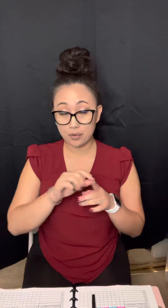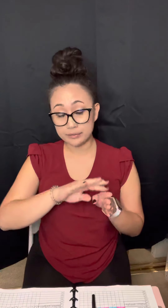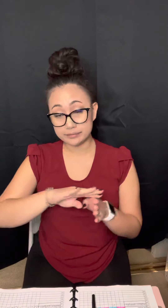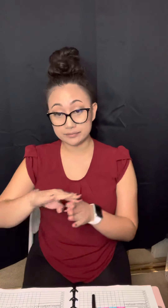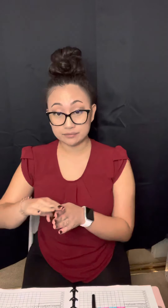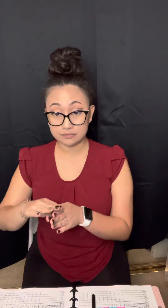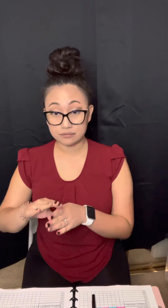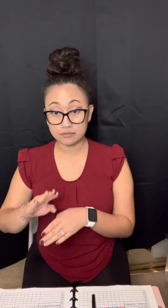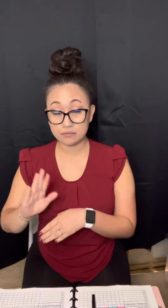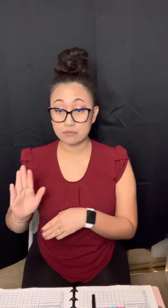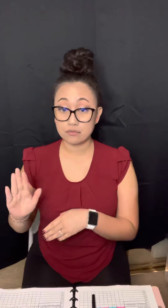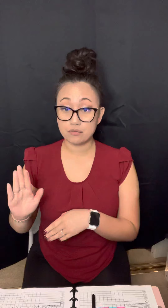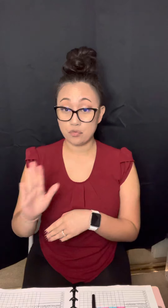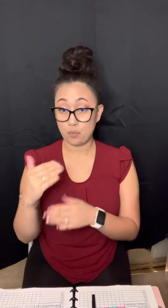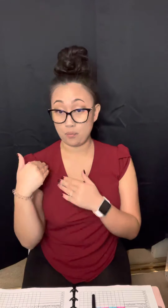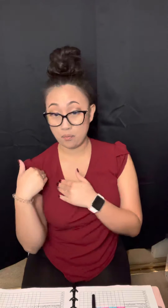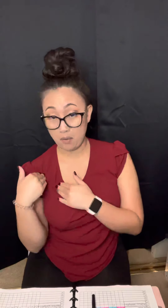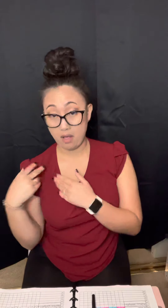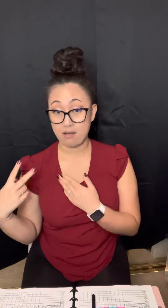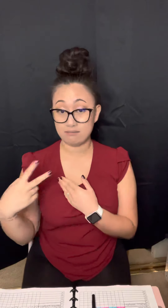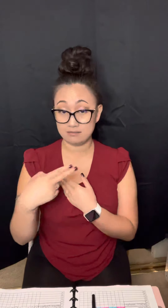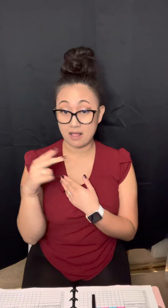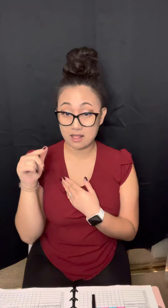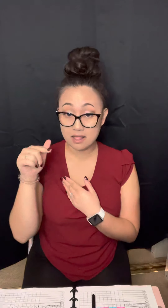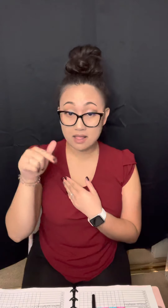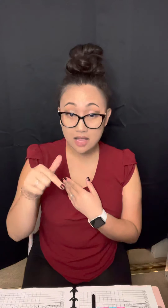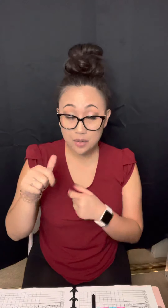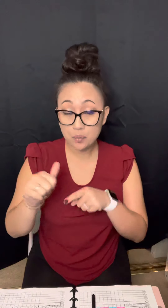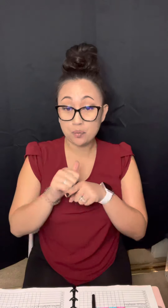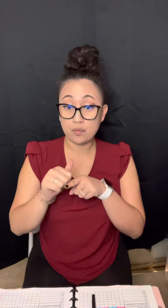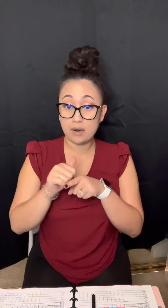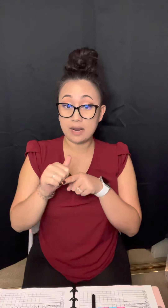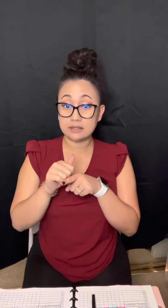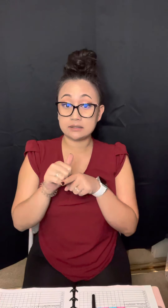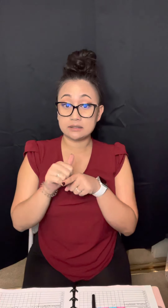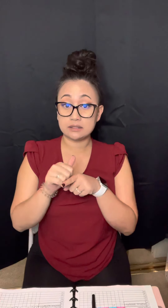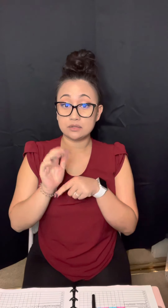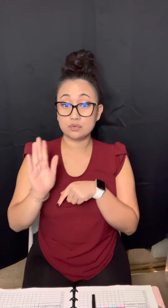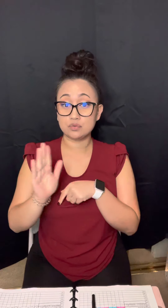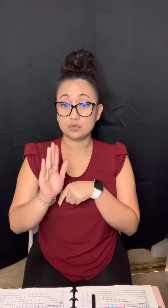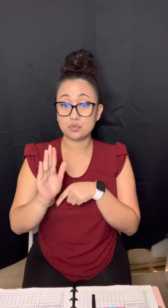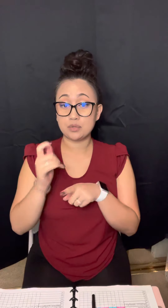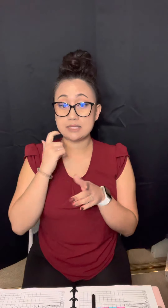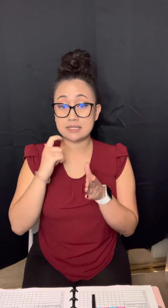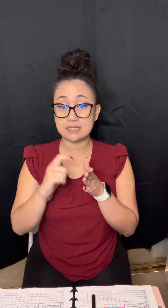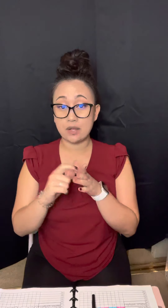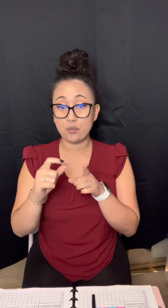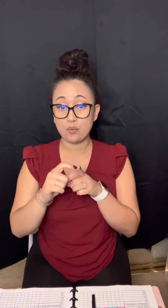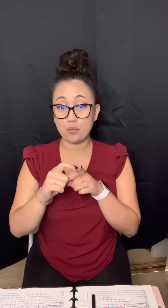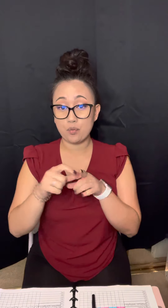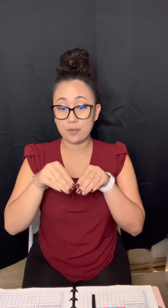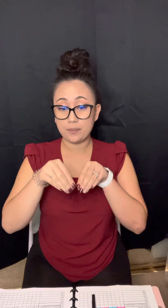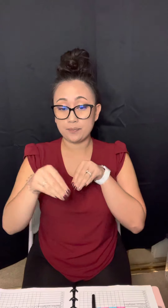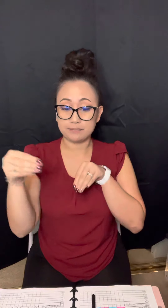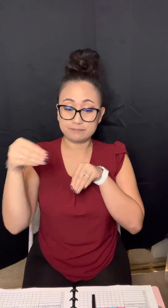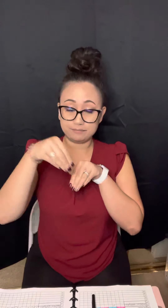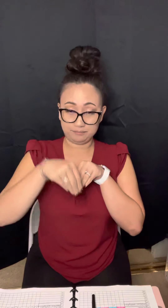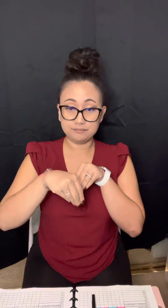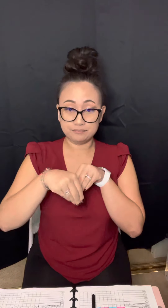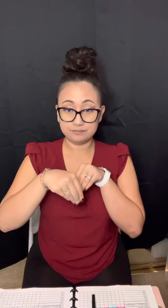up later. Practice them. Put them in your sight word envelope. Okay? So cut them up later.